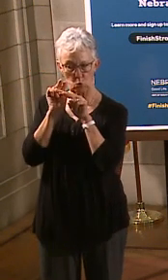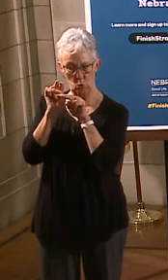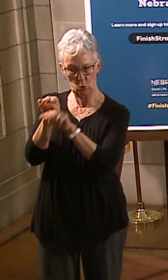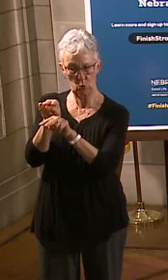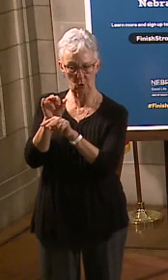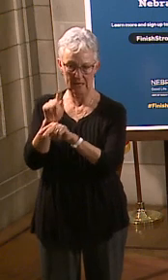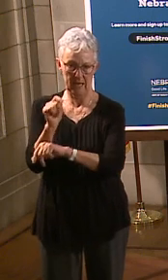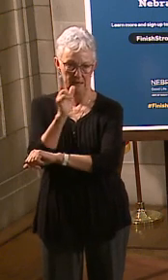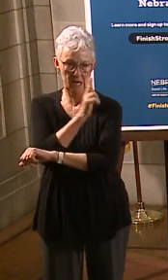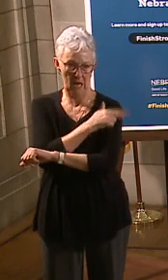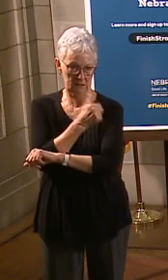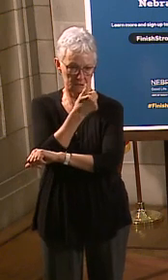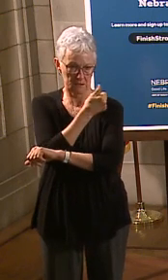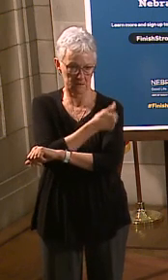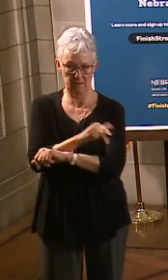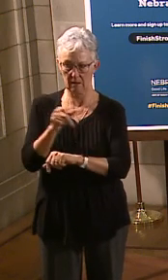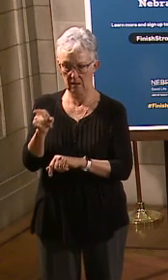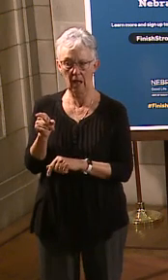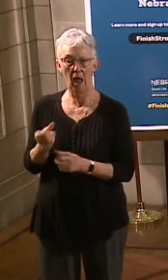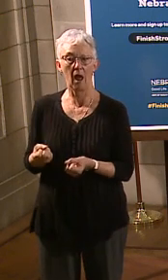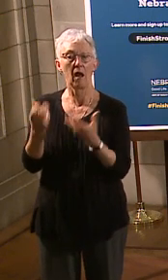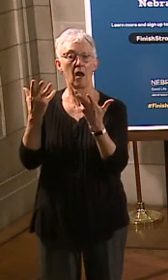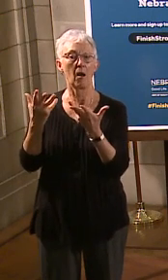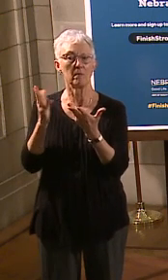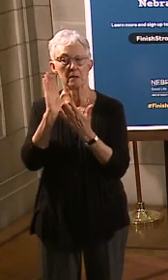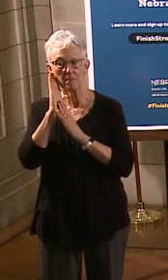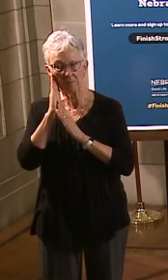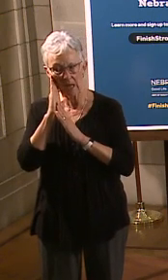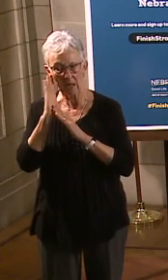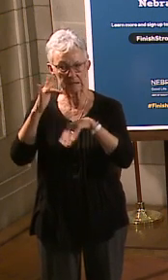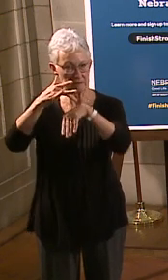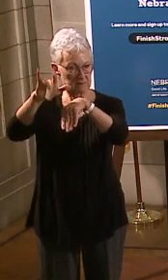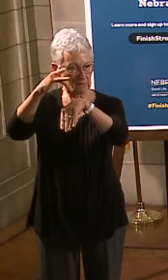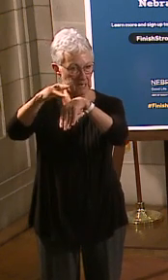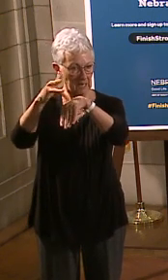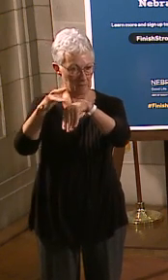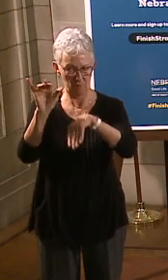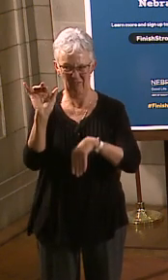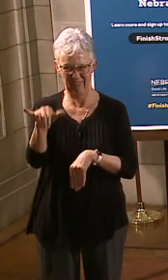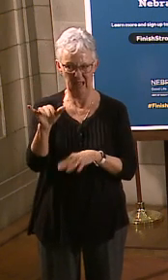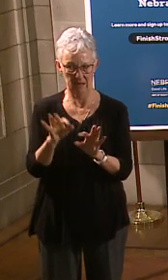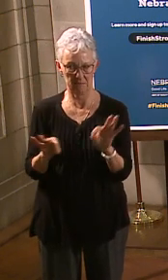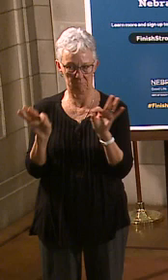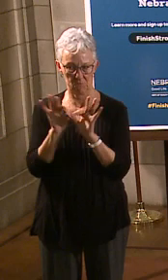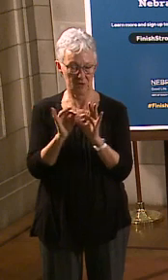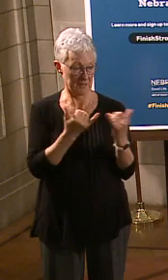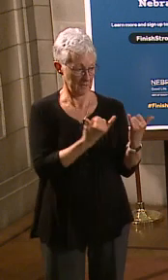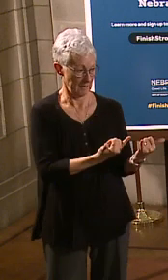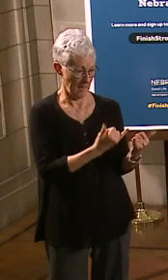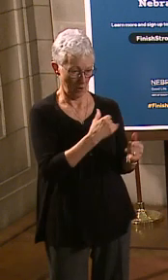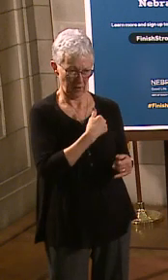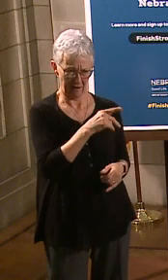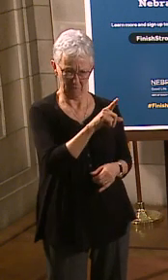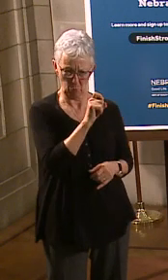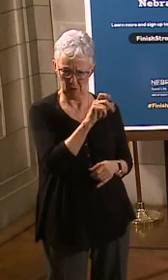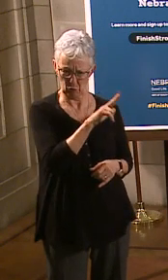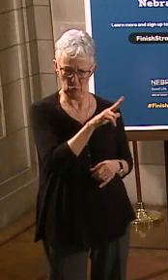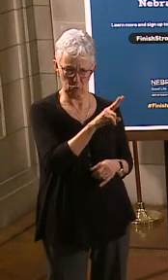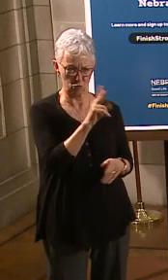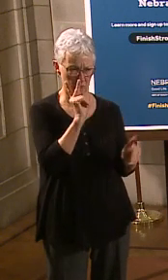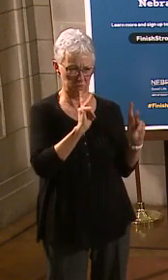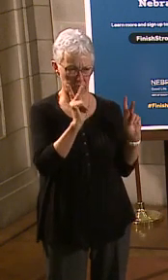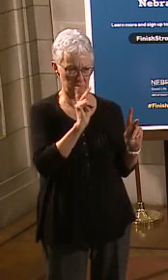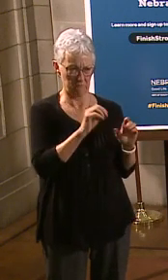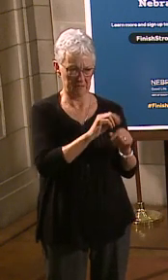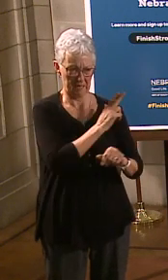our North Star the entire time, is making sure we preserve that hospital capacity. Right now, at 132 hospitalizations, we're roughly, I think it's